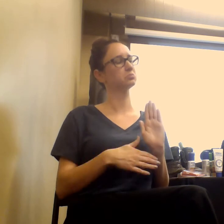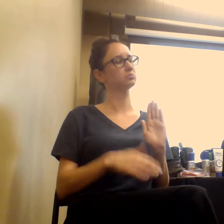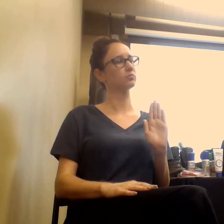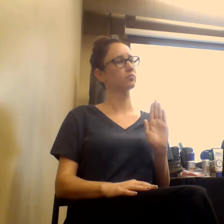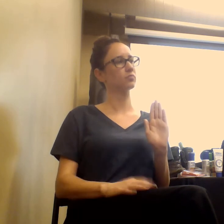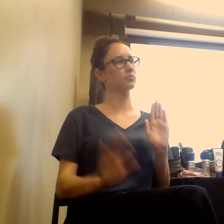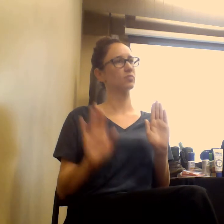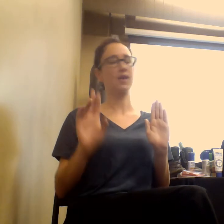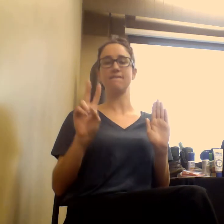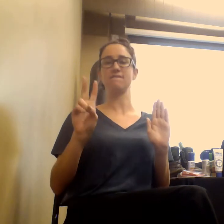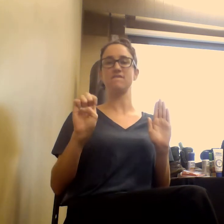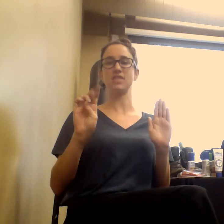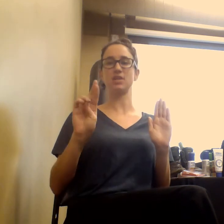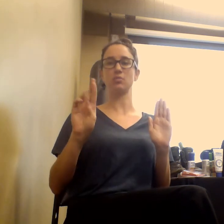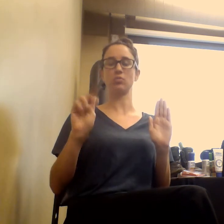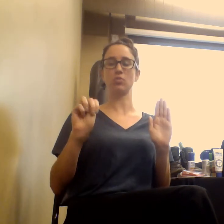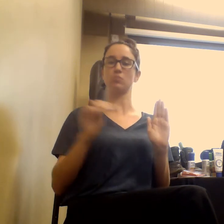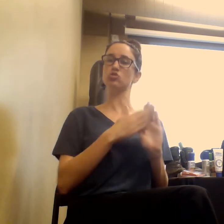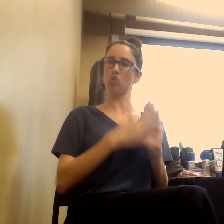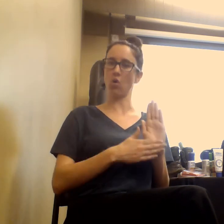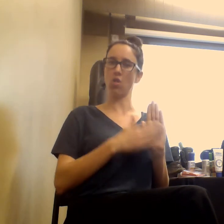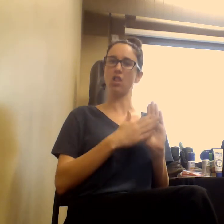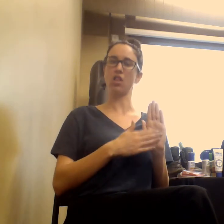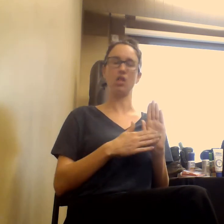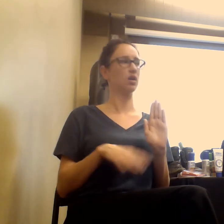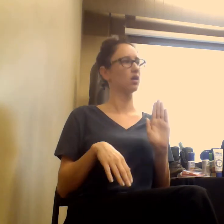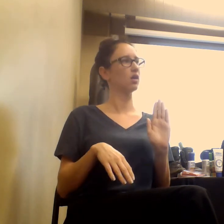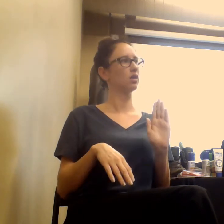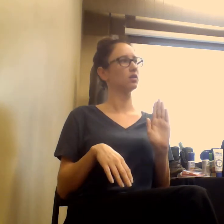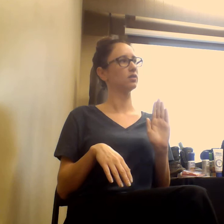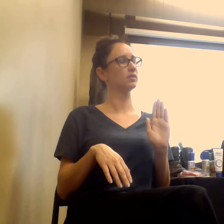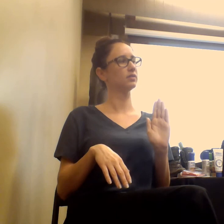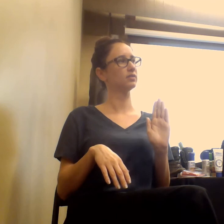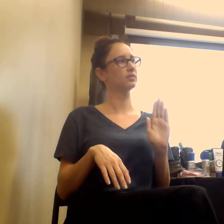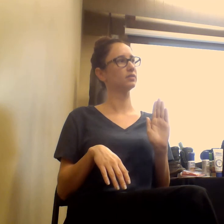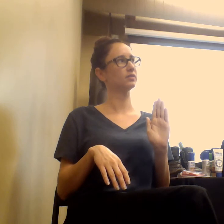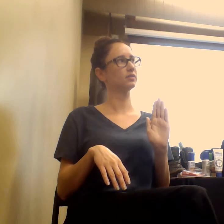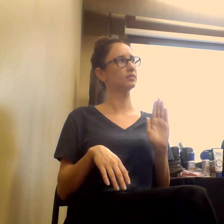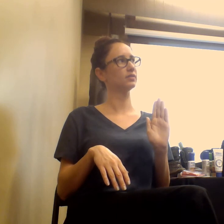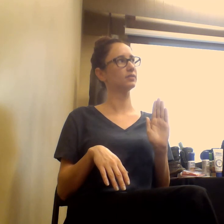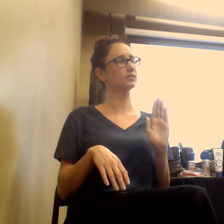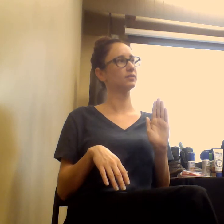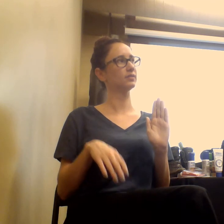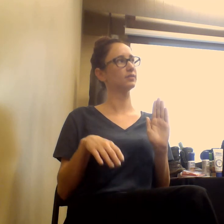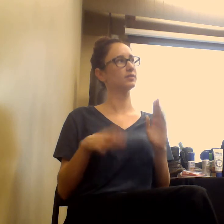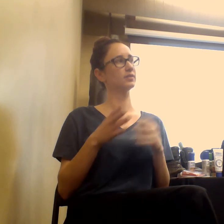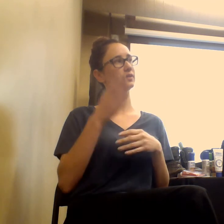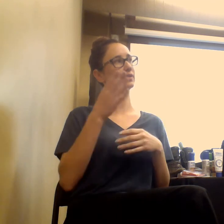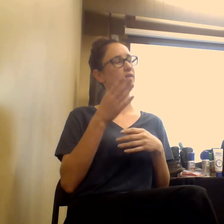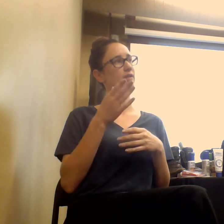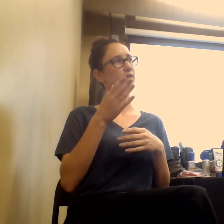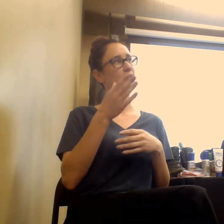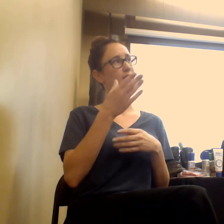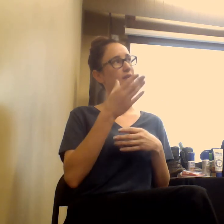sole, depends on who you talk to. They all have, this is kind of neat, anybody guess why they would turn that back part out a little